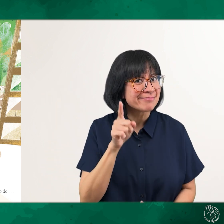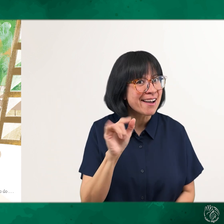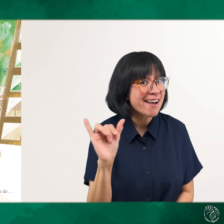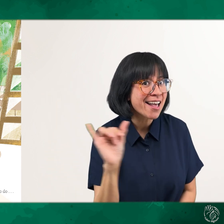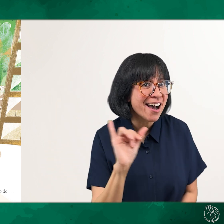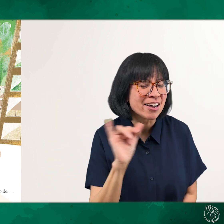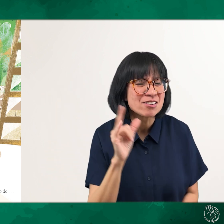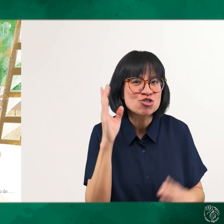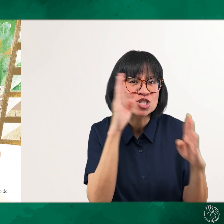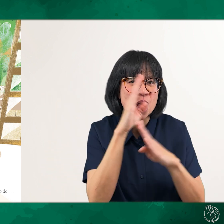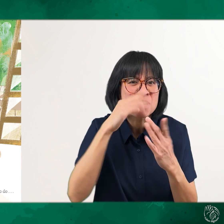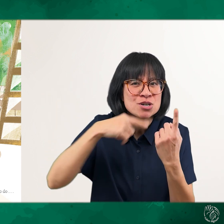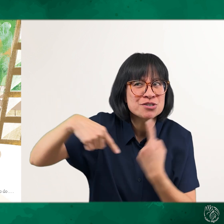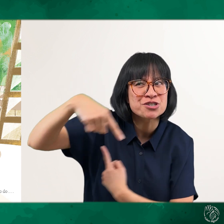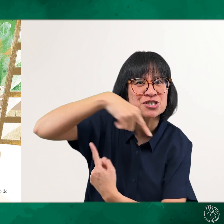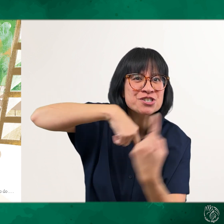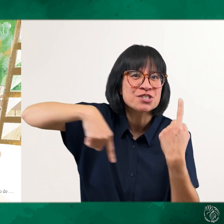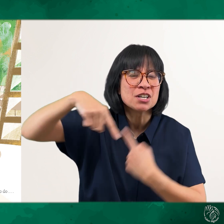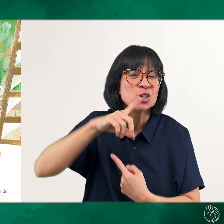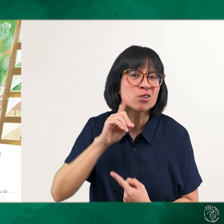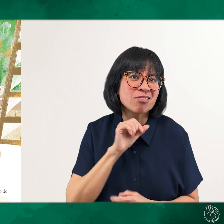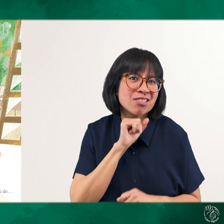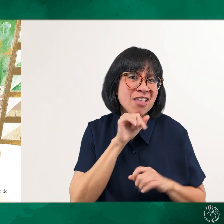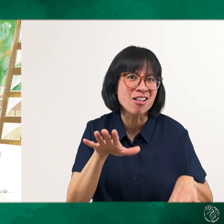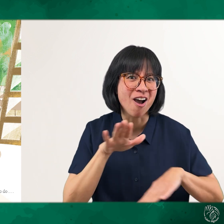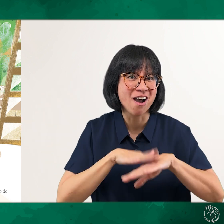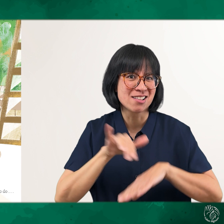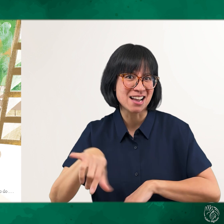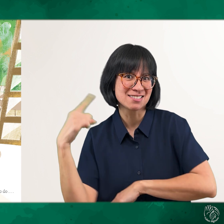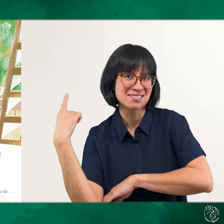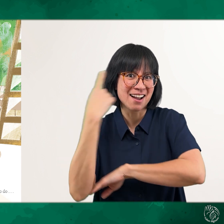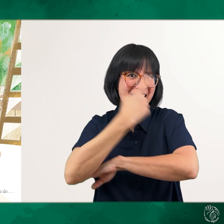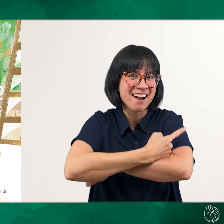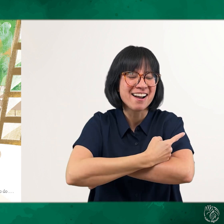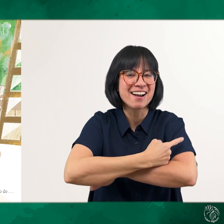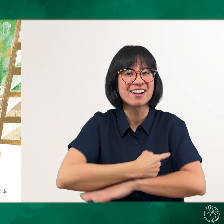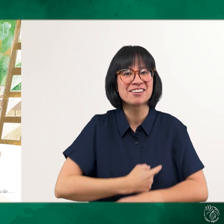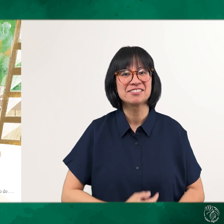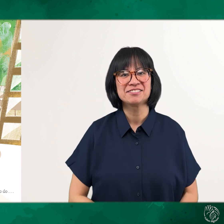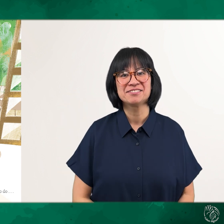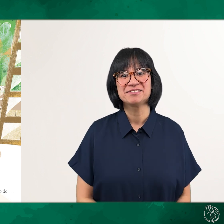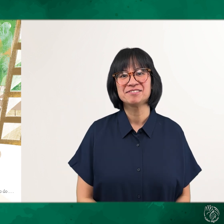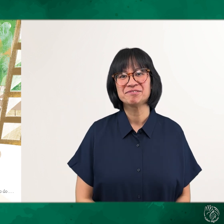and like trouble brewing on a day of absolutely nothing to do.